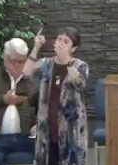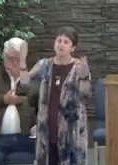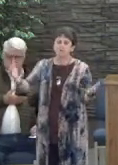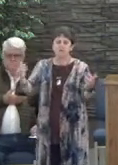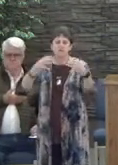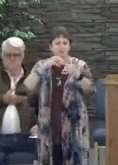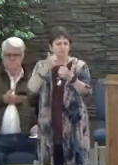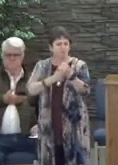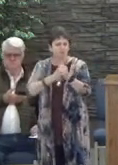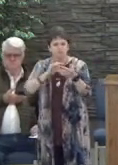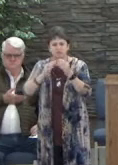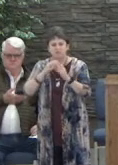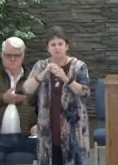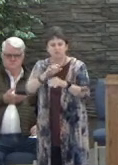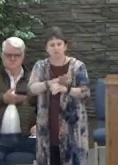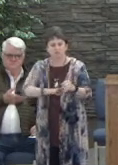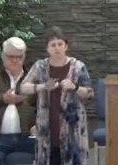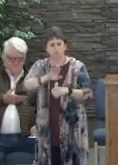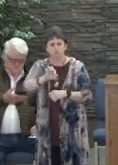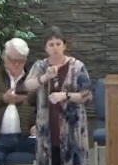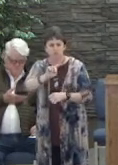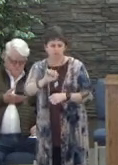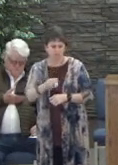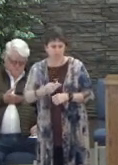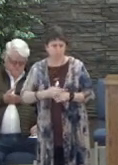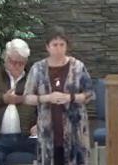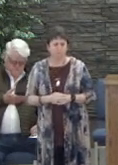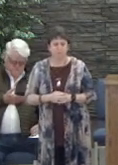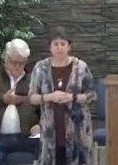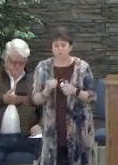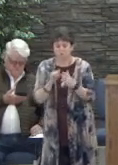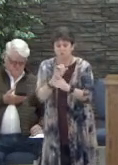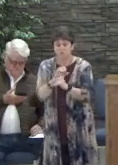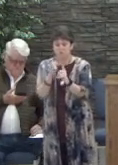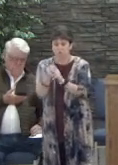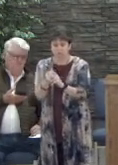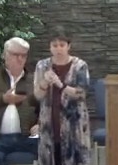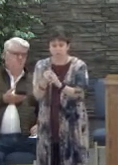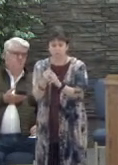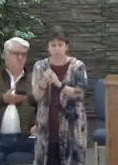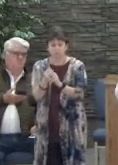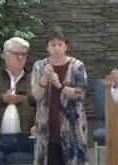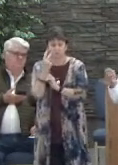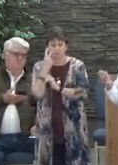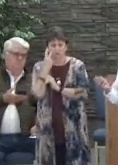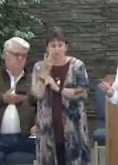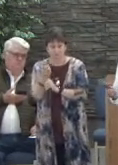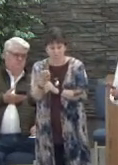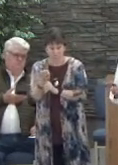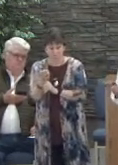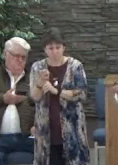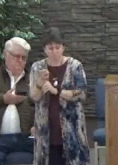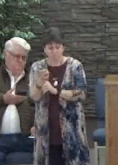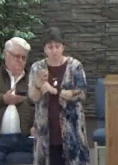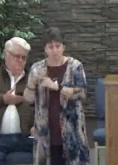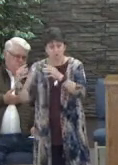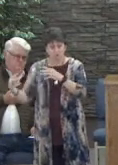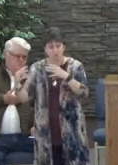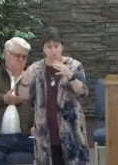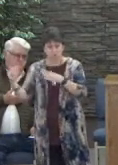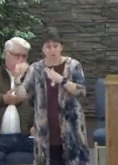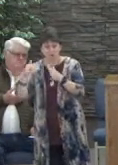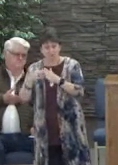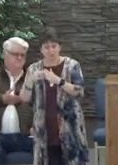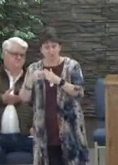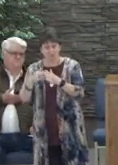from every town in Judah to seek him. In this particular situation, we see that there's a war against a